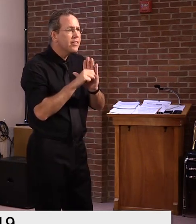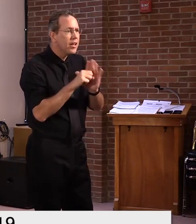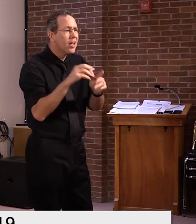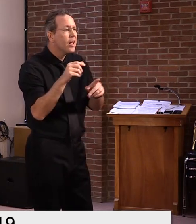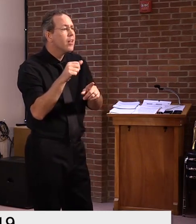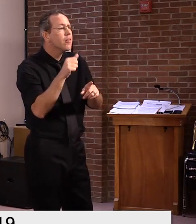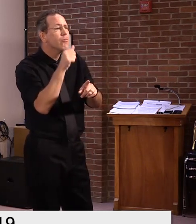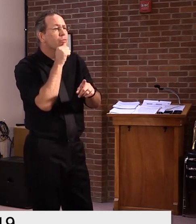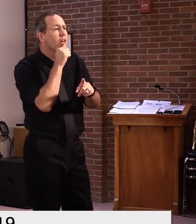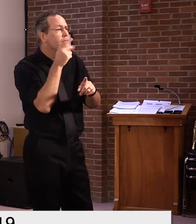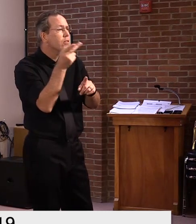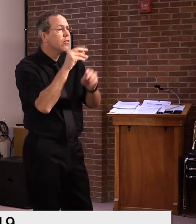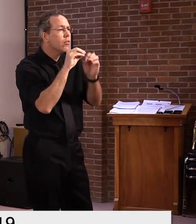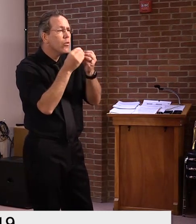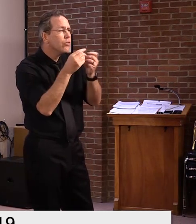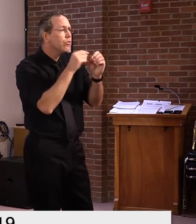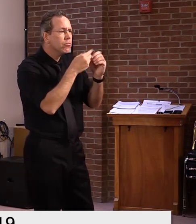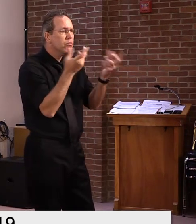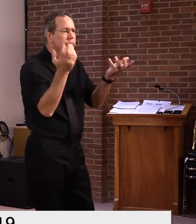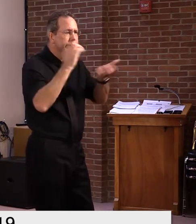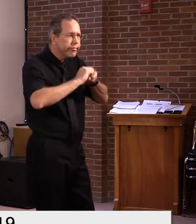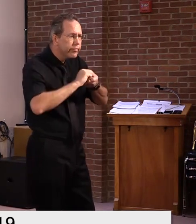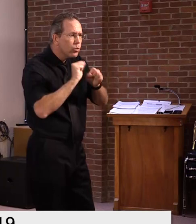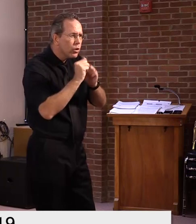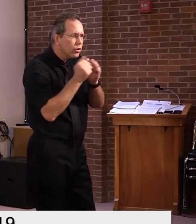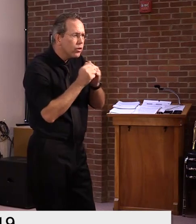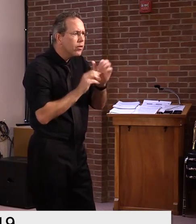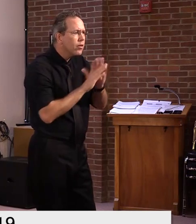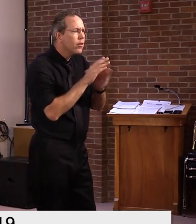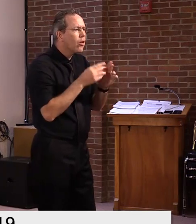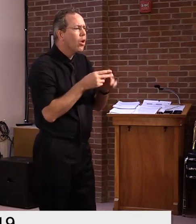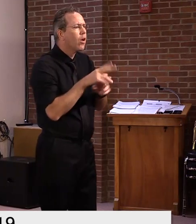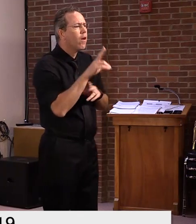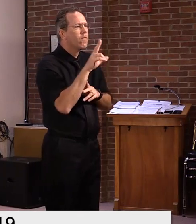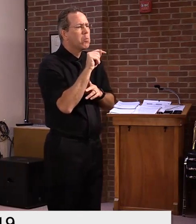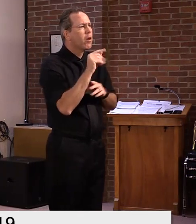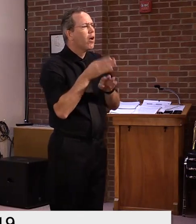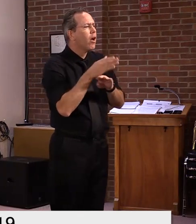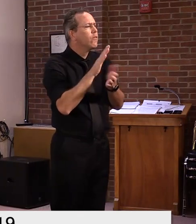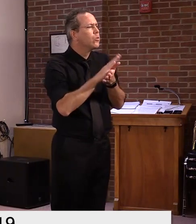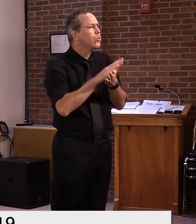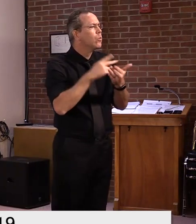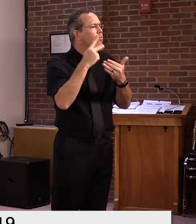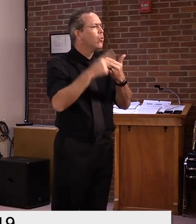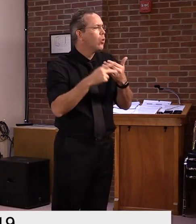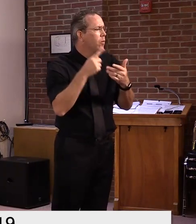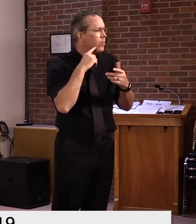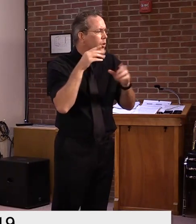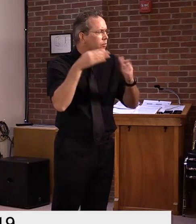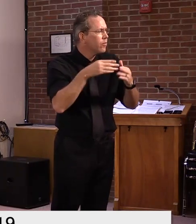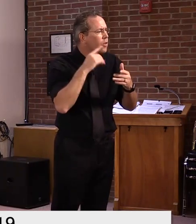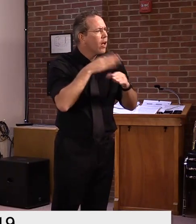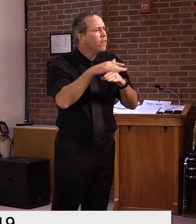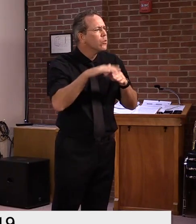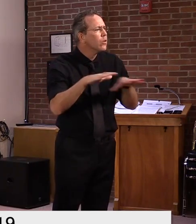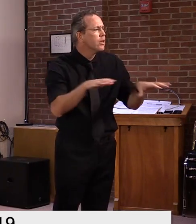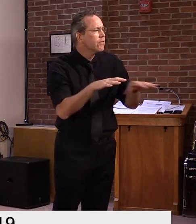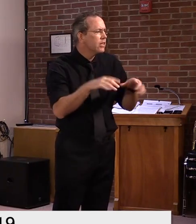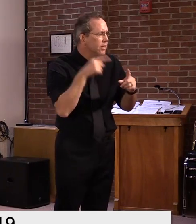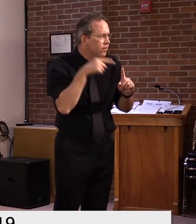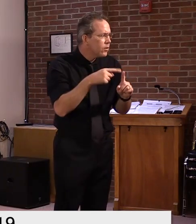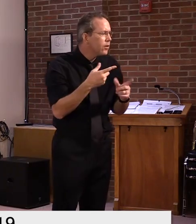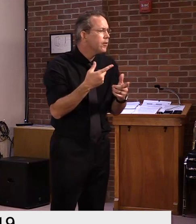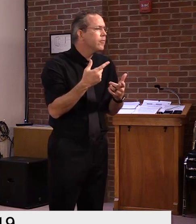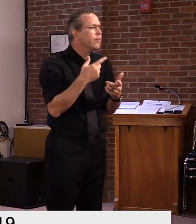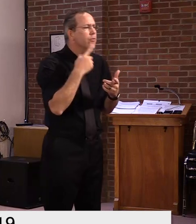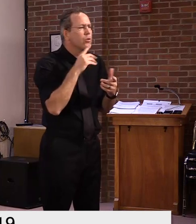After School has agreed to be the lead community partner in this endeavor, and Let's Grow Kids is helping provide